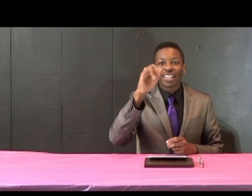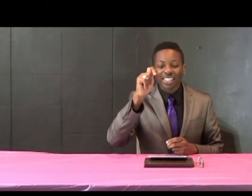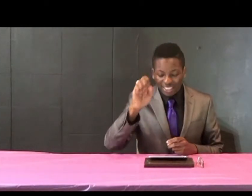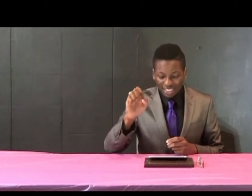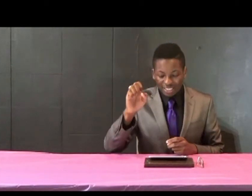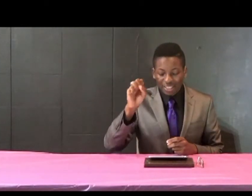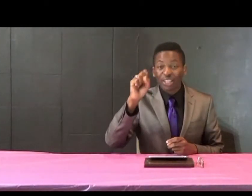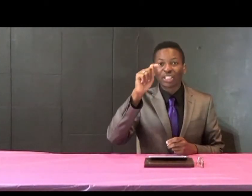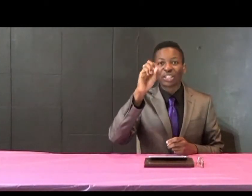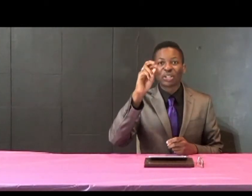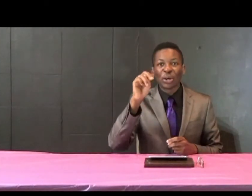Whitestone.